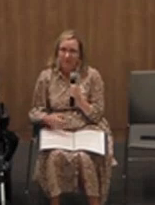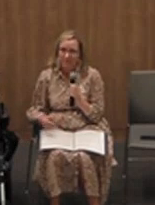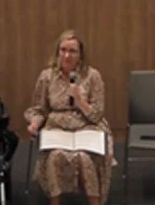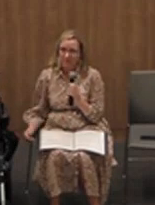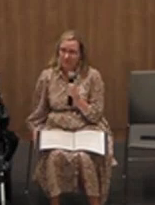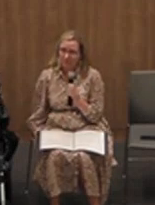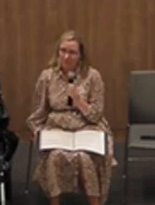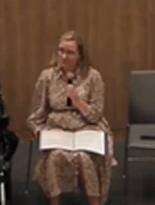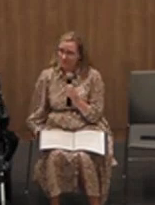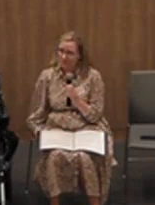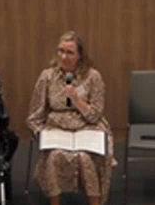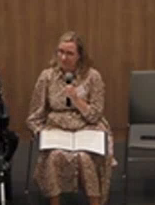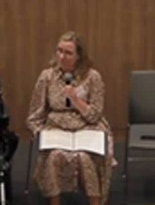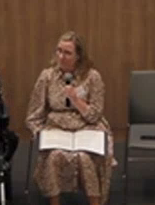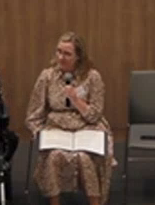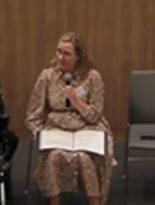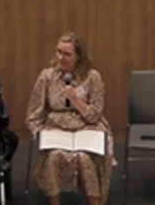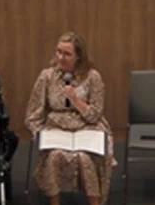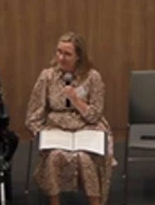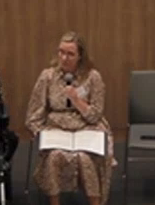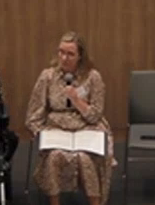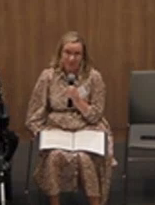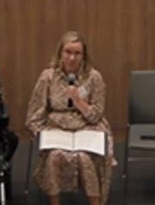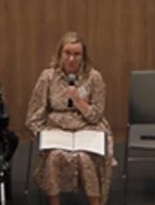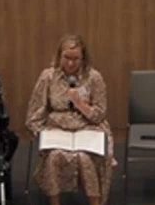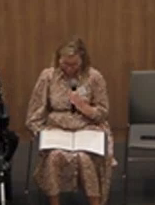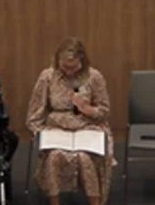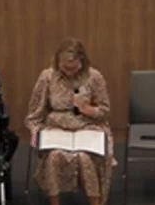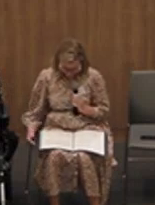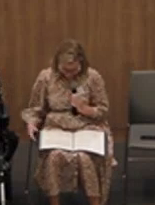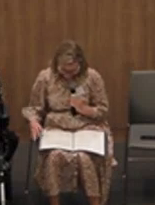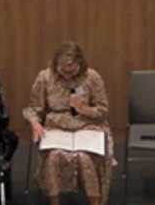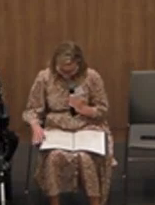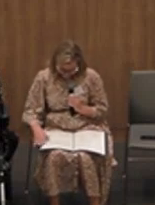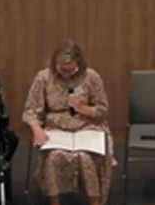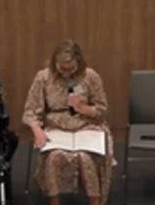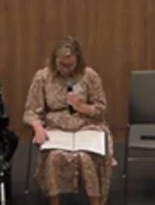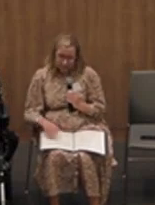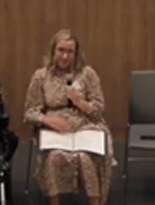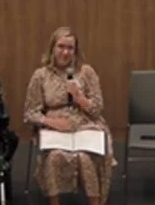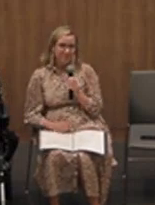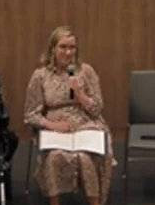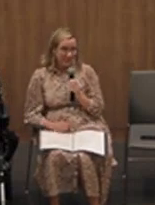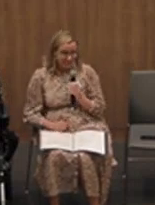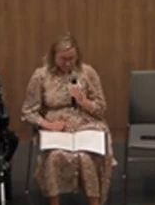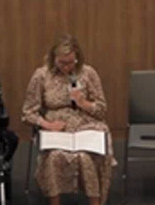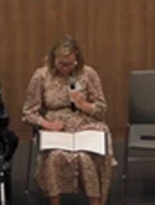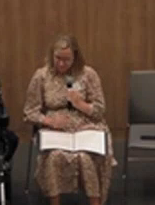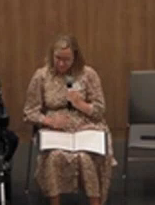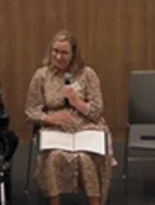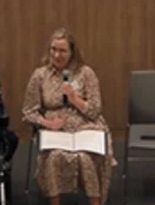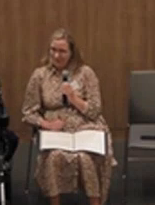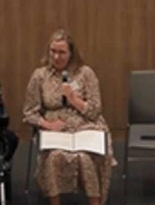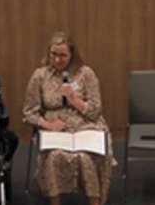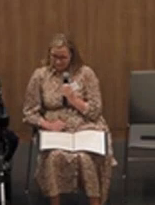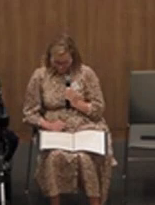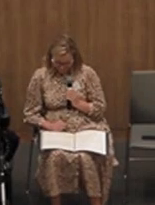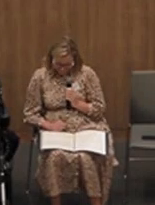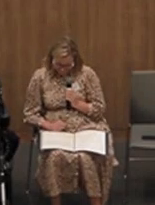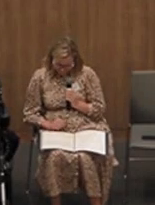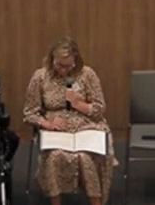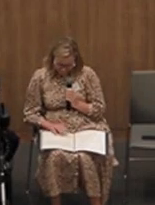teams so that all health staff are aware that there is this new network. Thank you everyone for taking the time. I know it's quite a